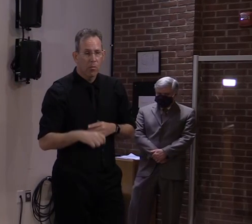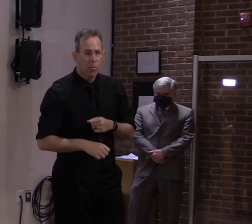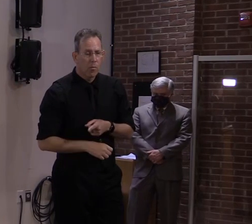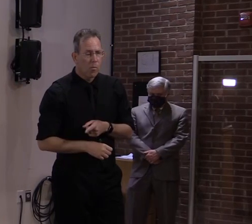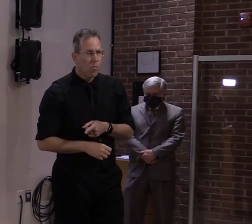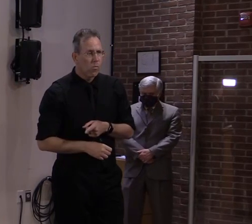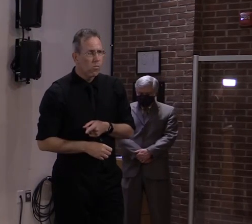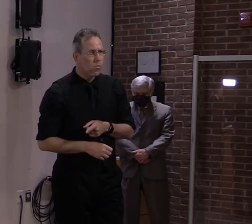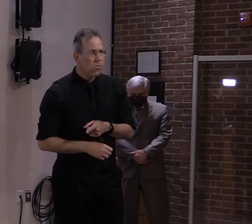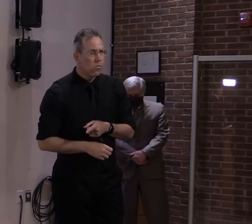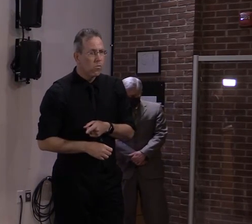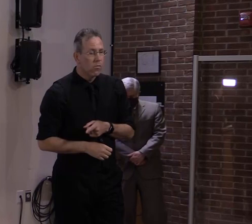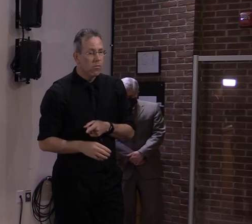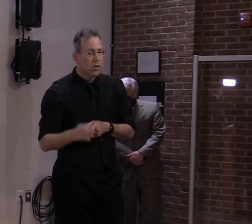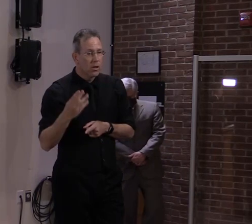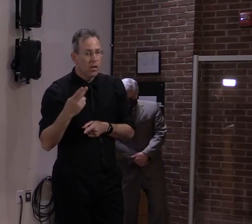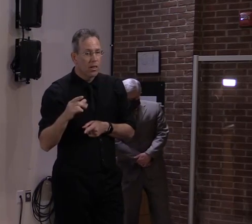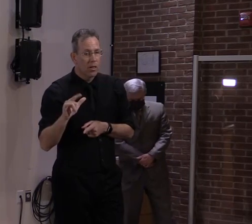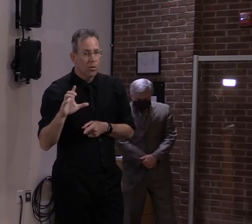Joe Gresser?